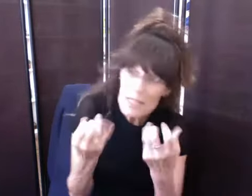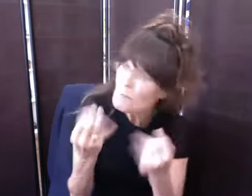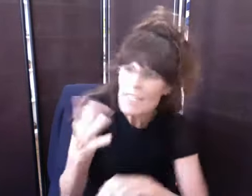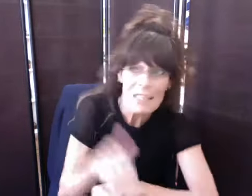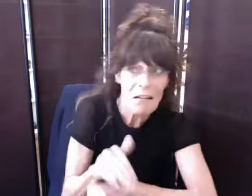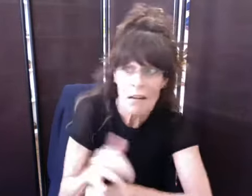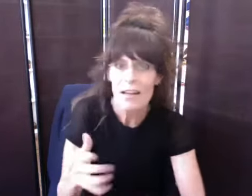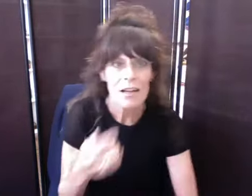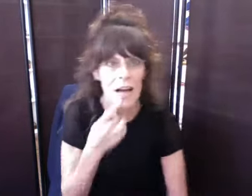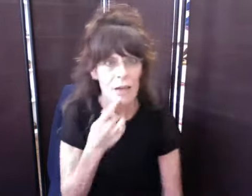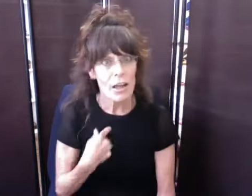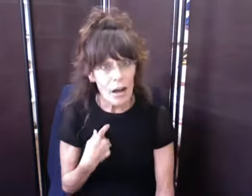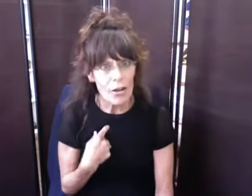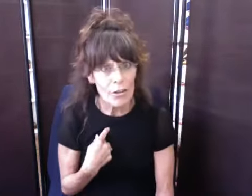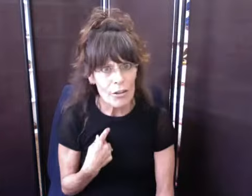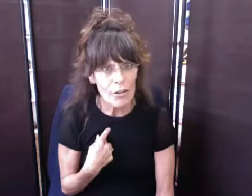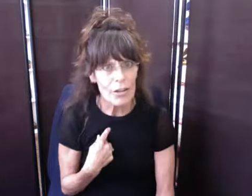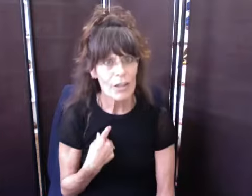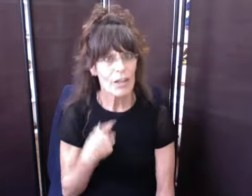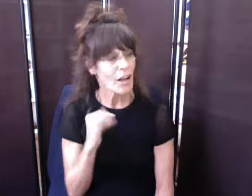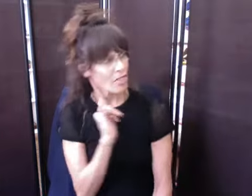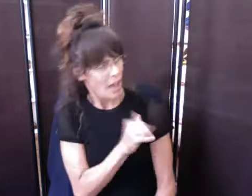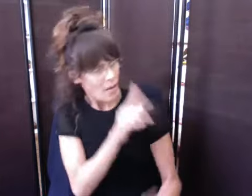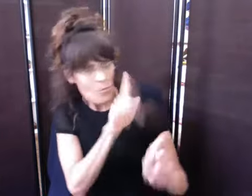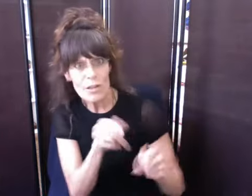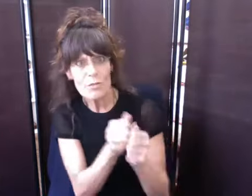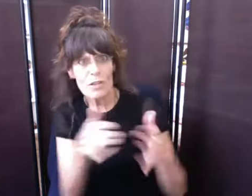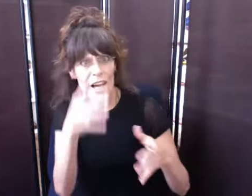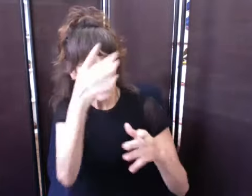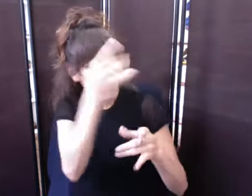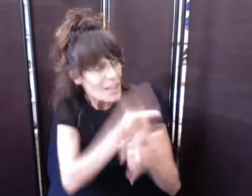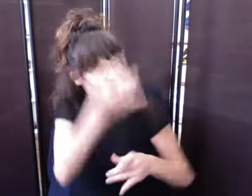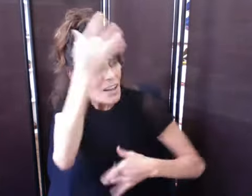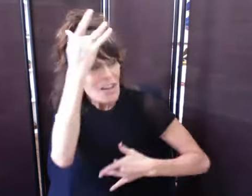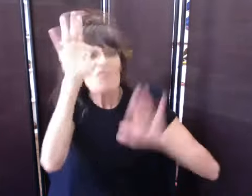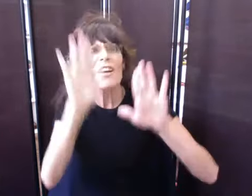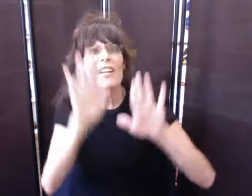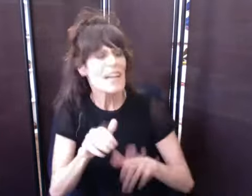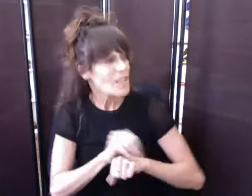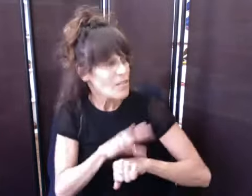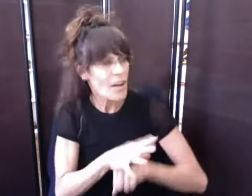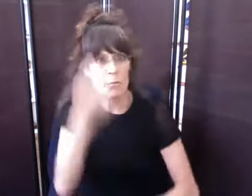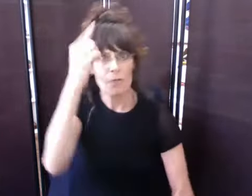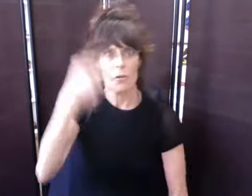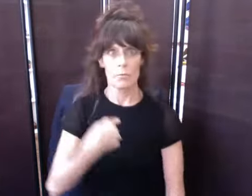for someone who doesn't have alcoholism, like that's fantastic advice. For a person like me who has something very different